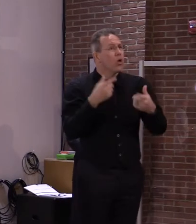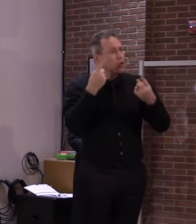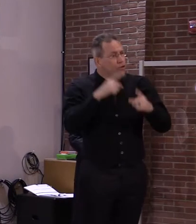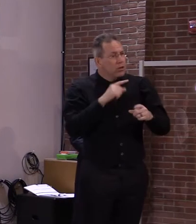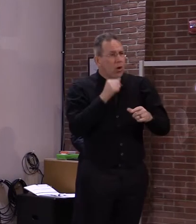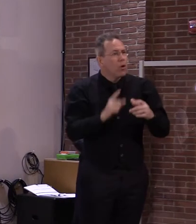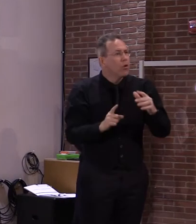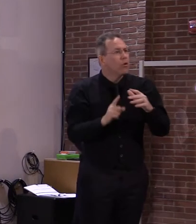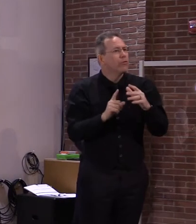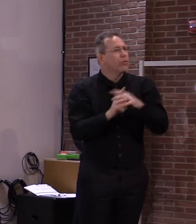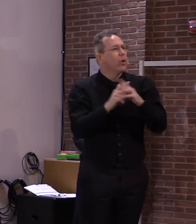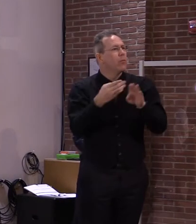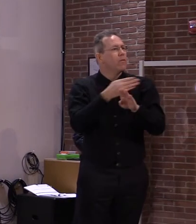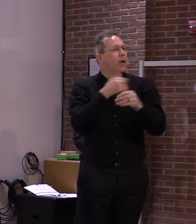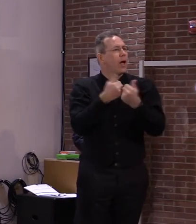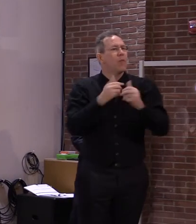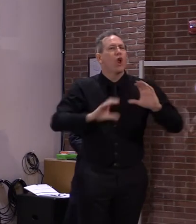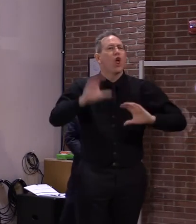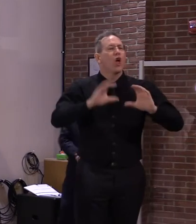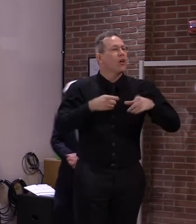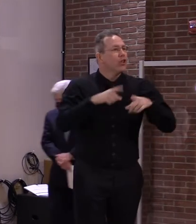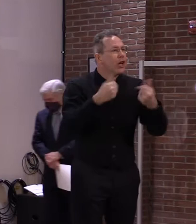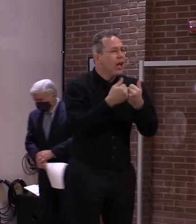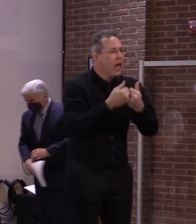to secretary smith for a vaccine